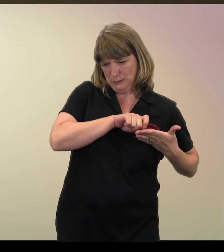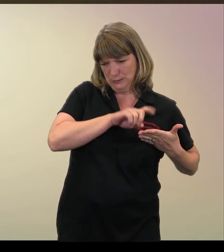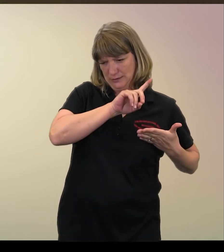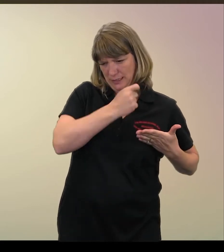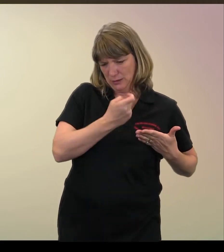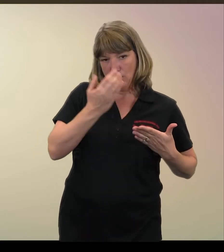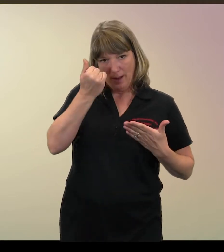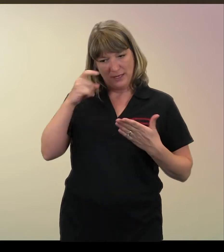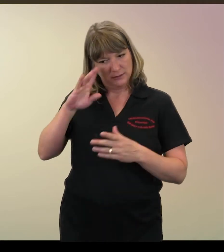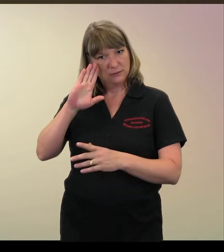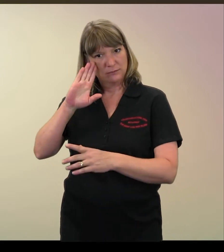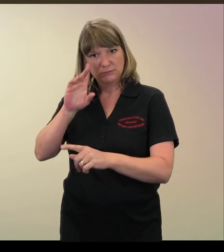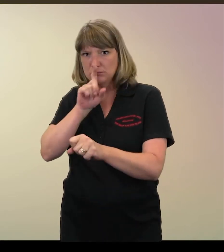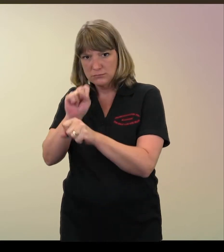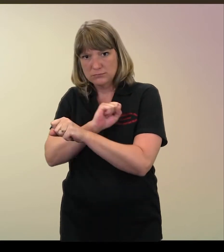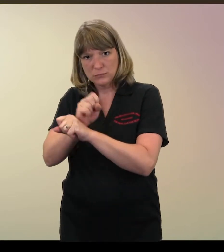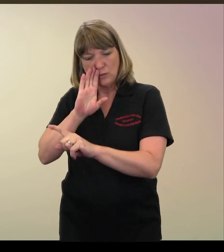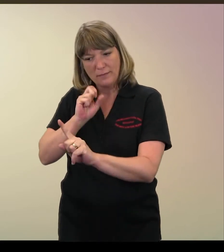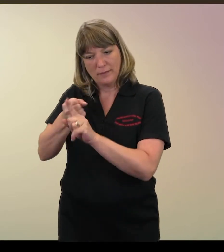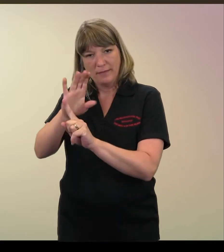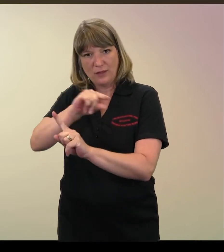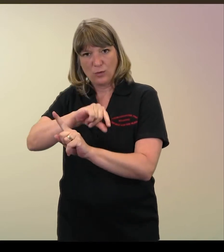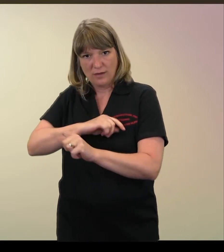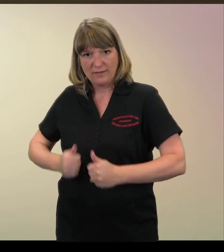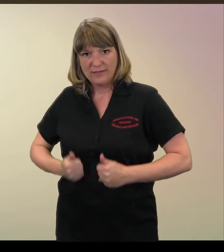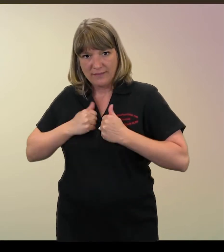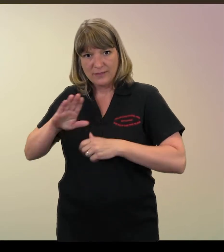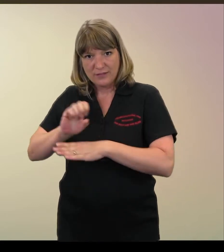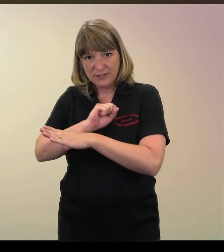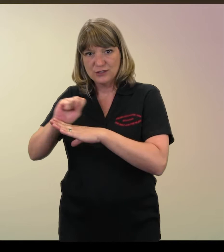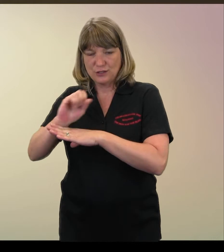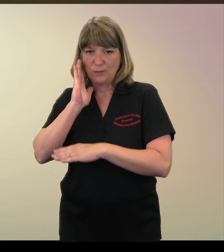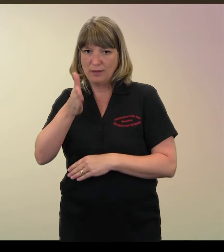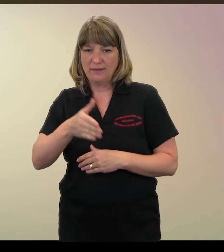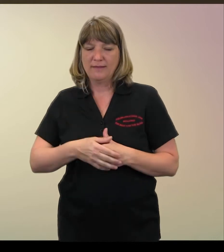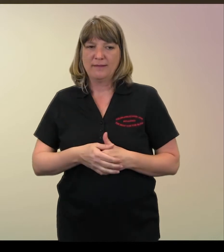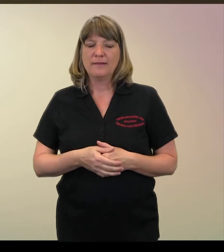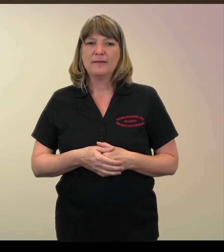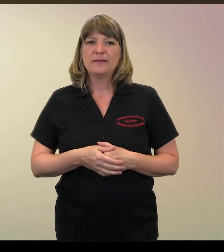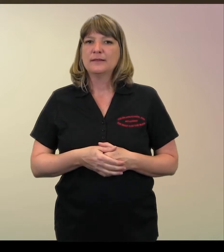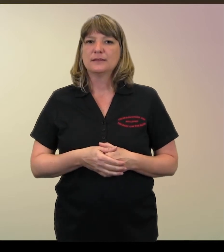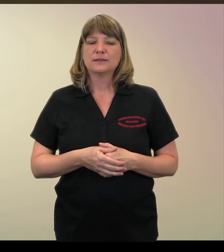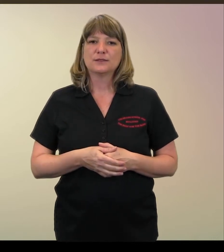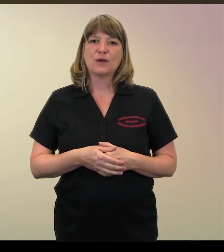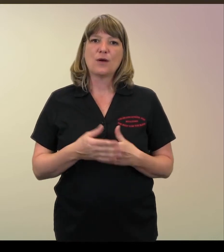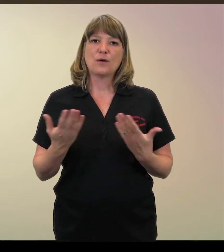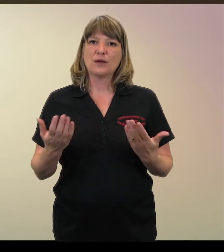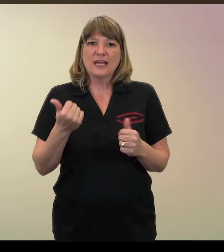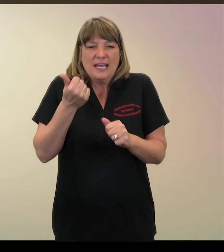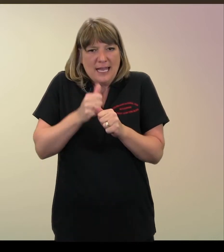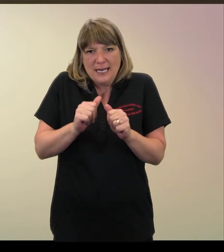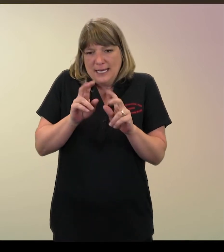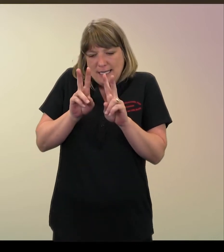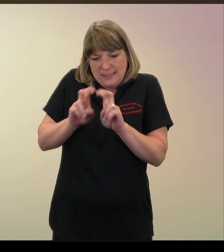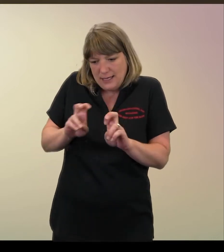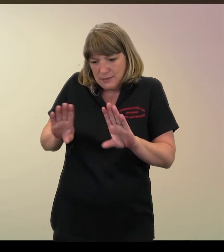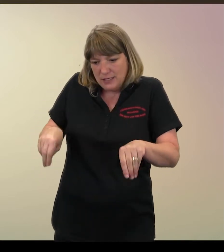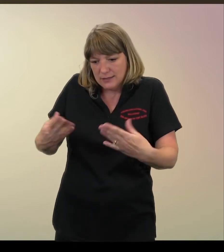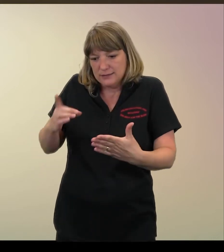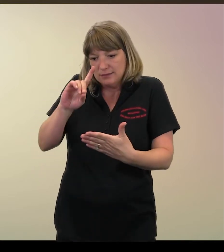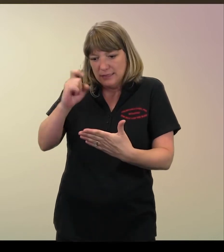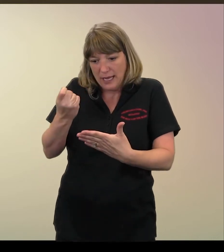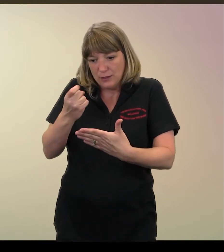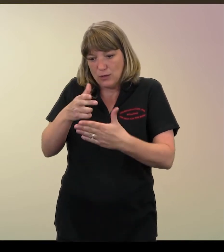diagnosis, because they have a big impact on the child's quality of life and their functioning. So any assessment